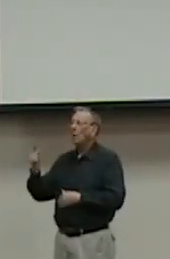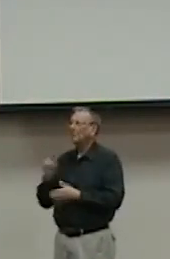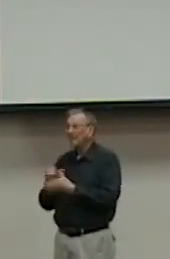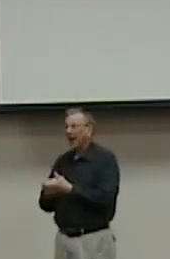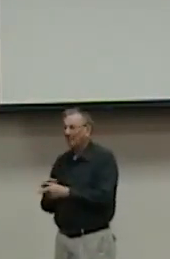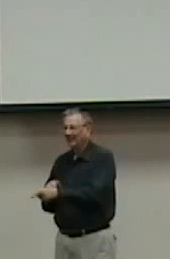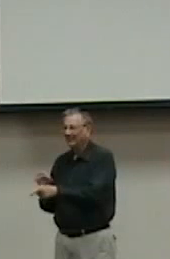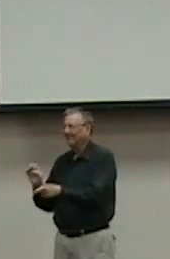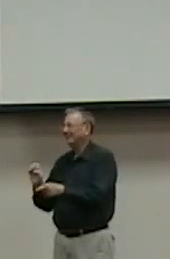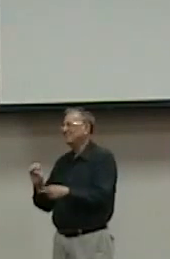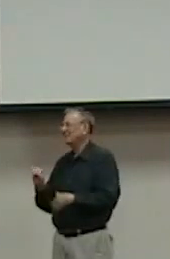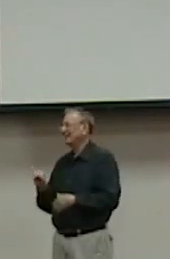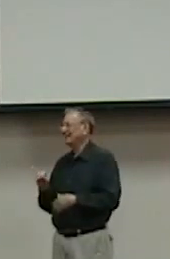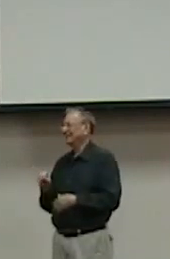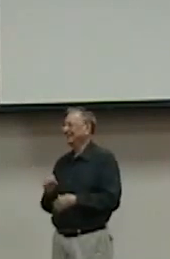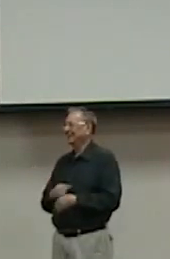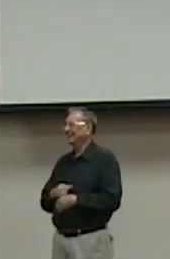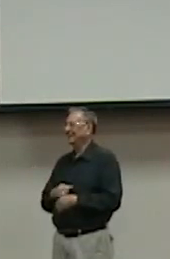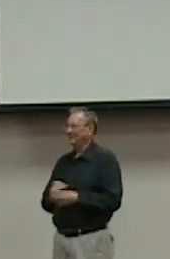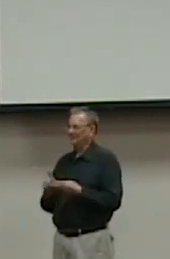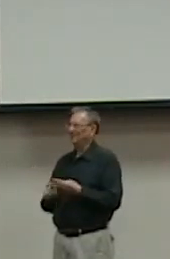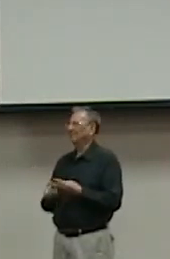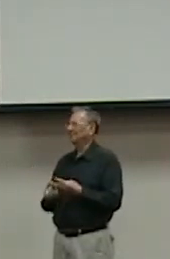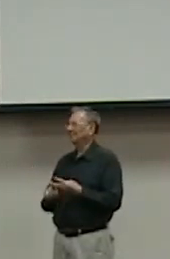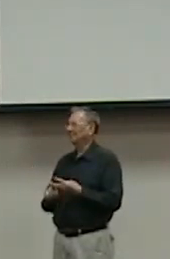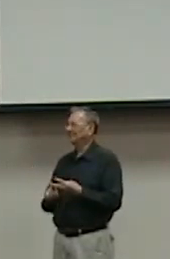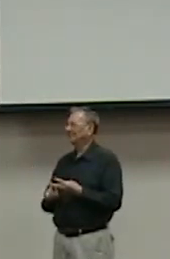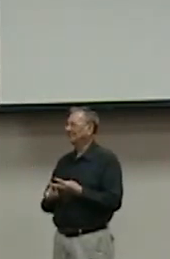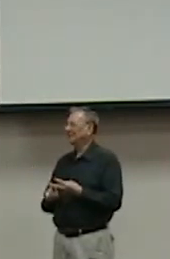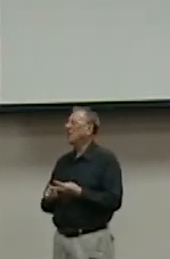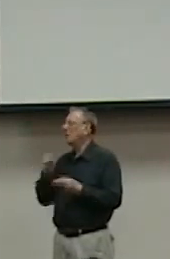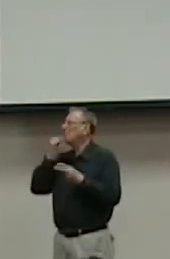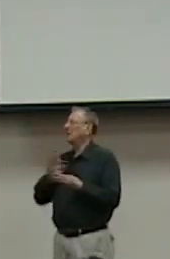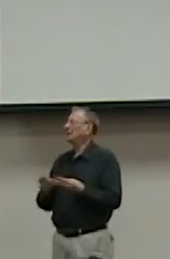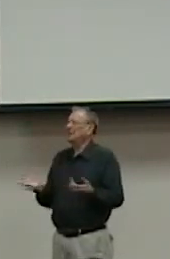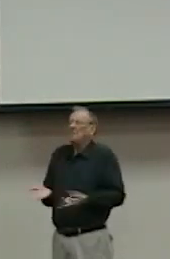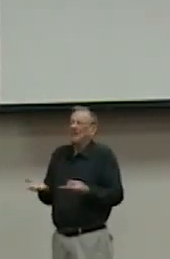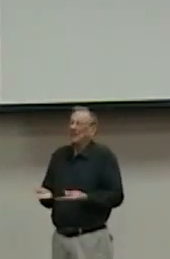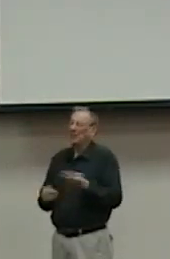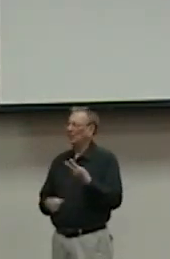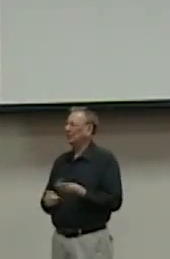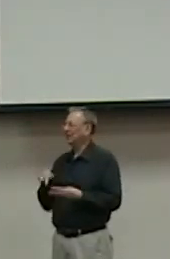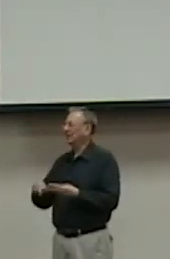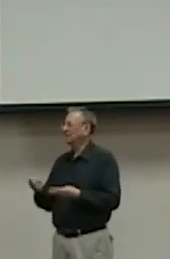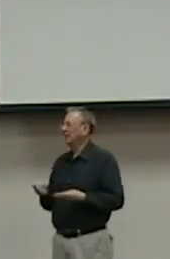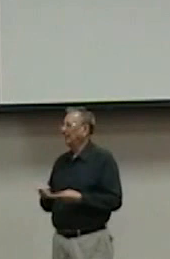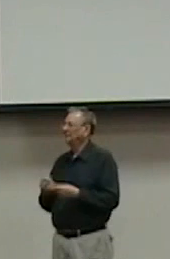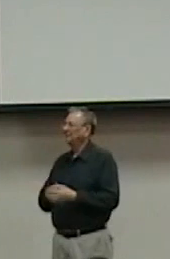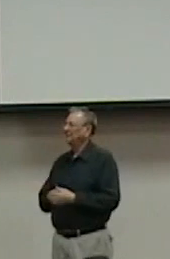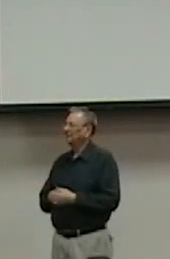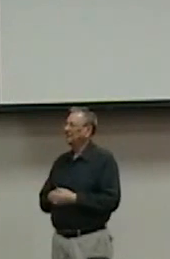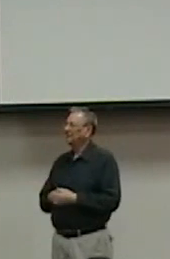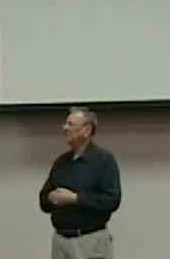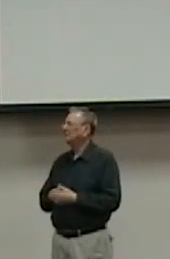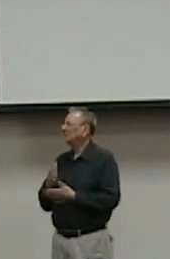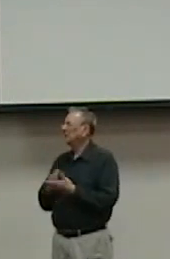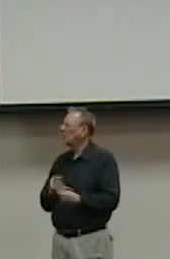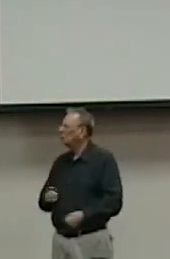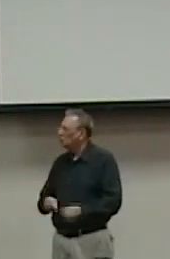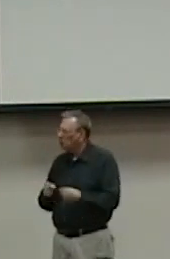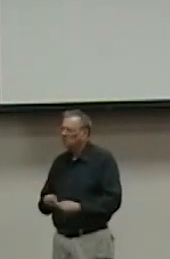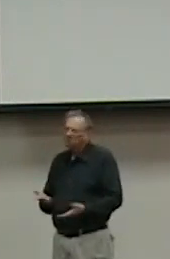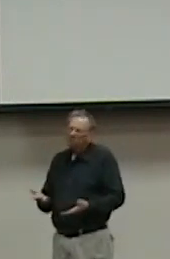married to Alyssa, and then just the blessings of being here in this place. Some of the